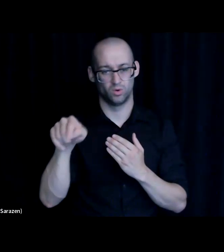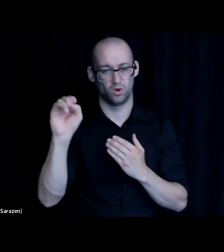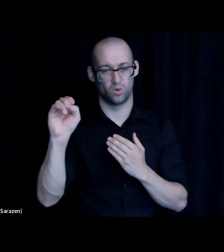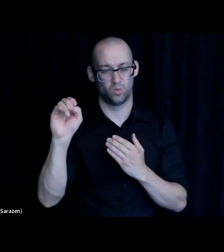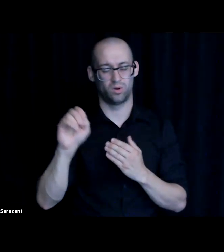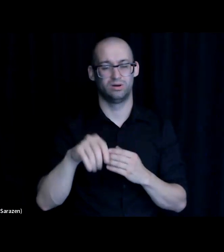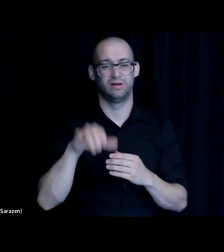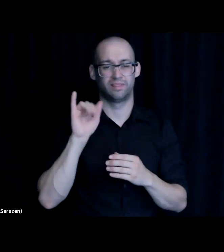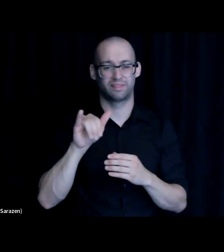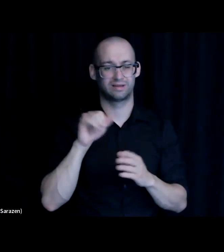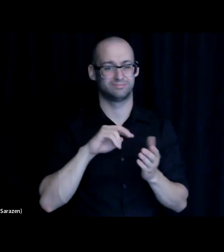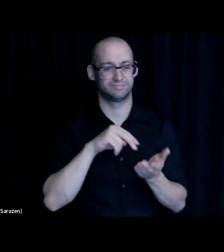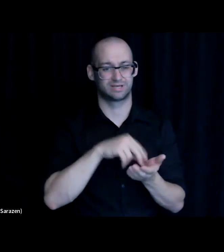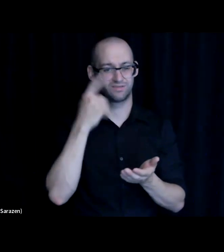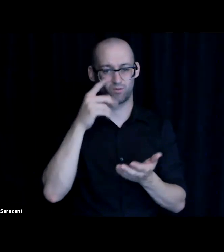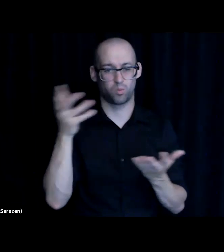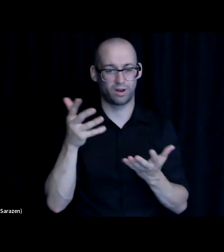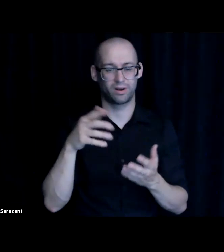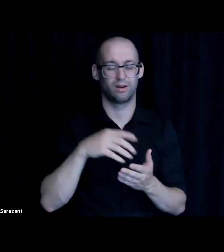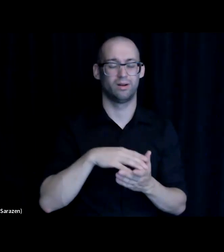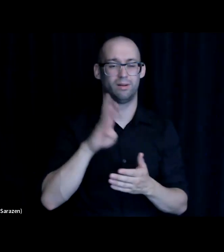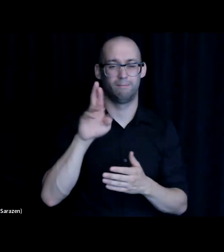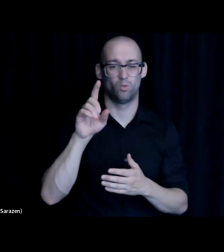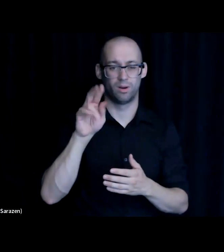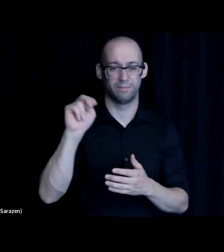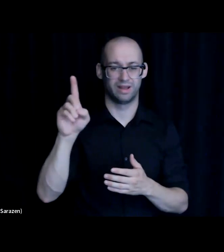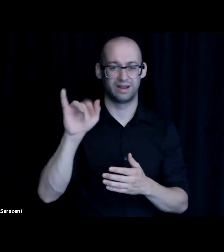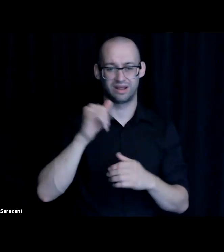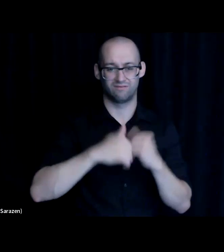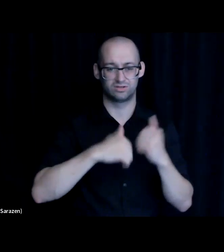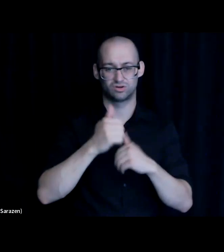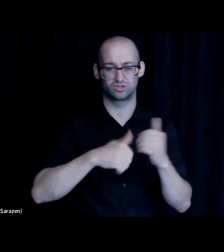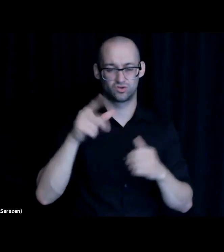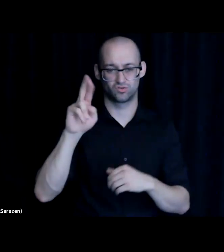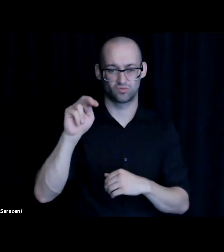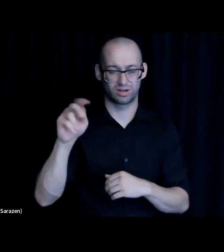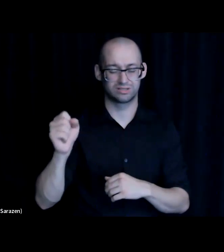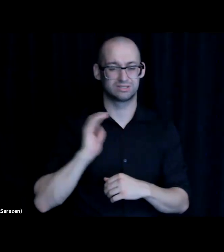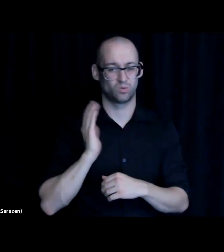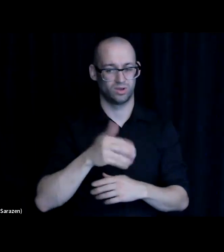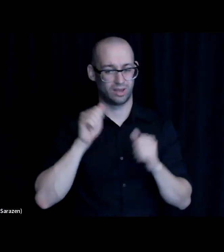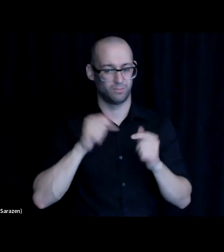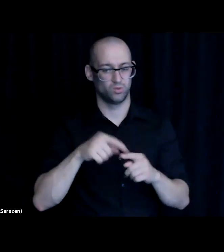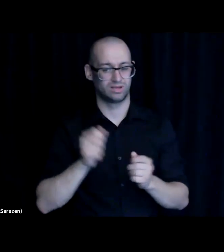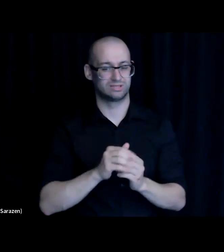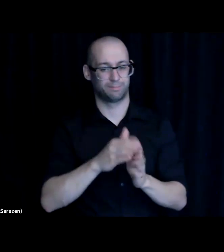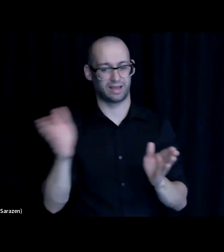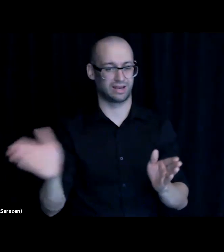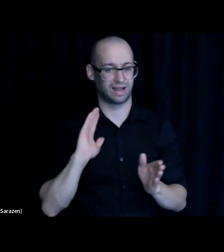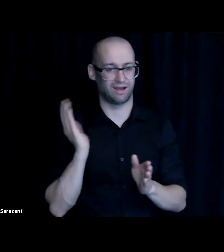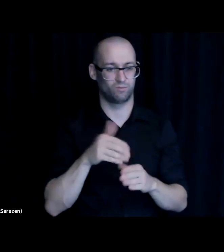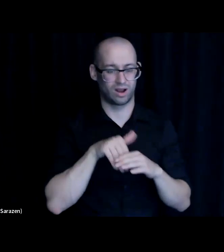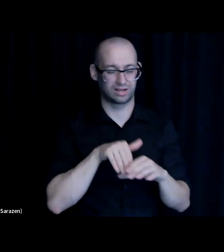for Broadband Infrastructure Improvement Grants. We were able to expand our access into areas that